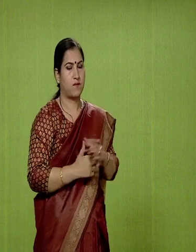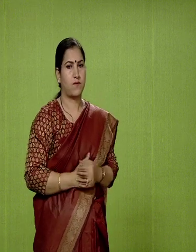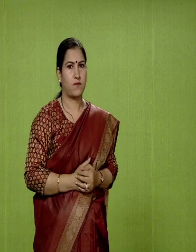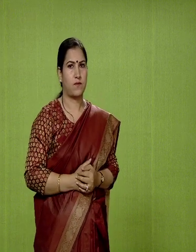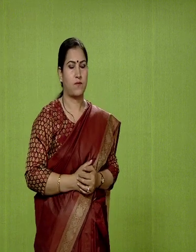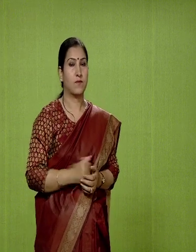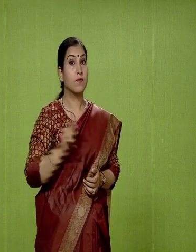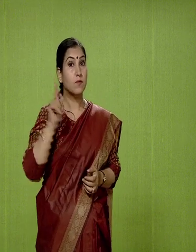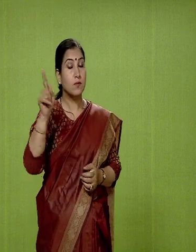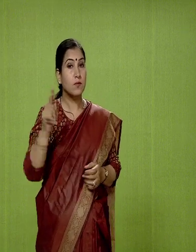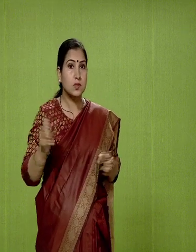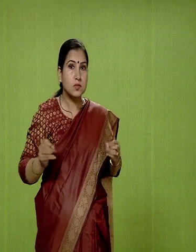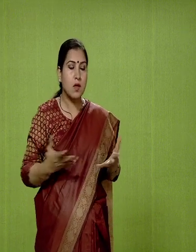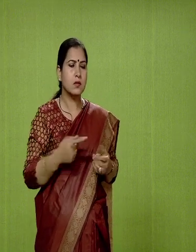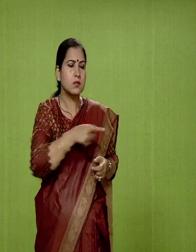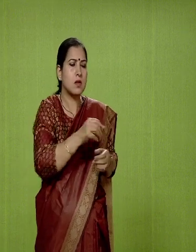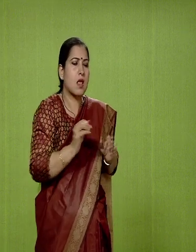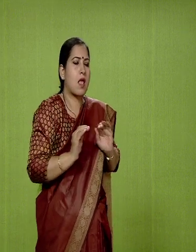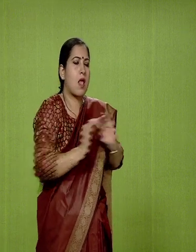and they started to favor them.